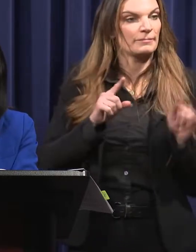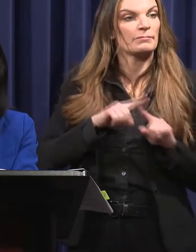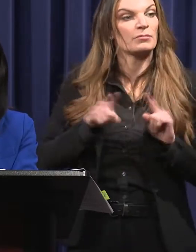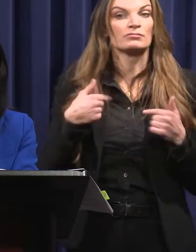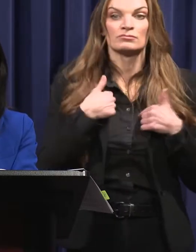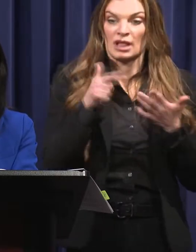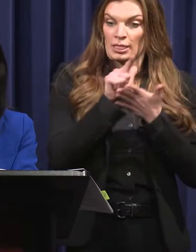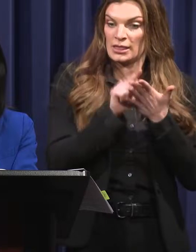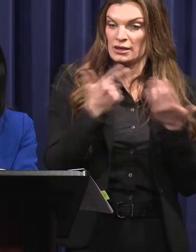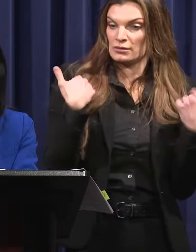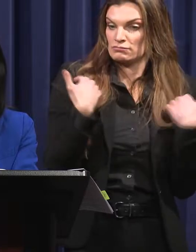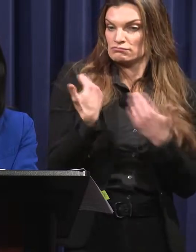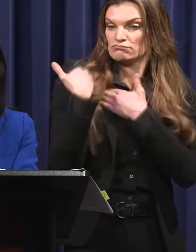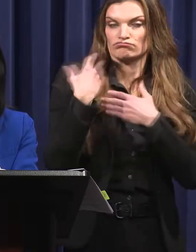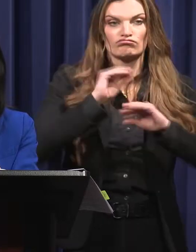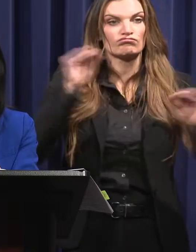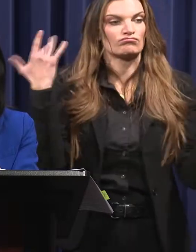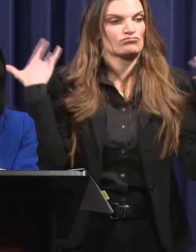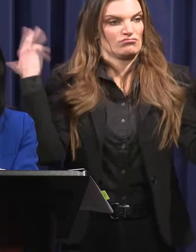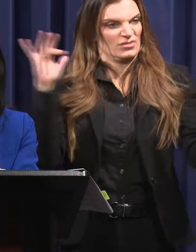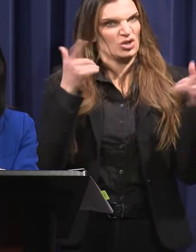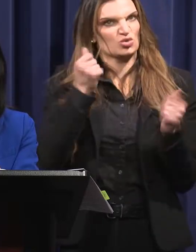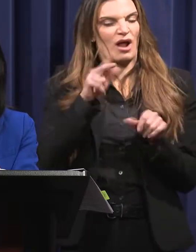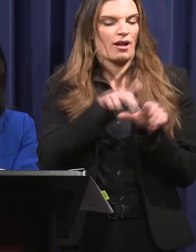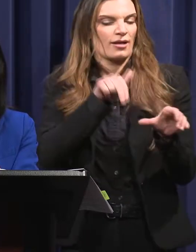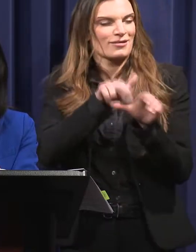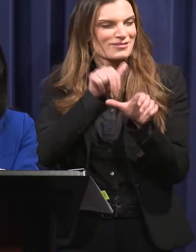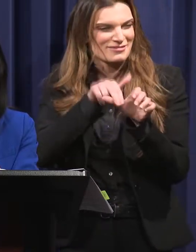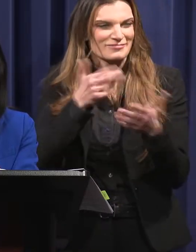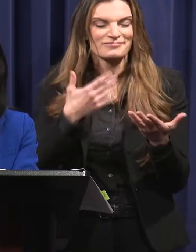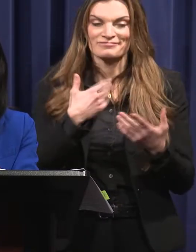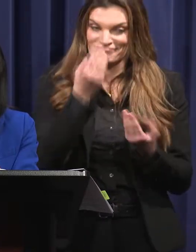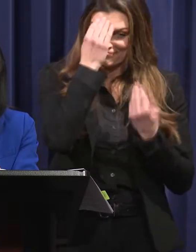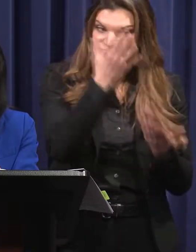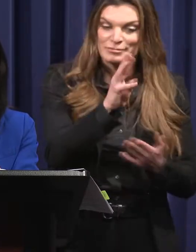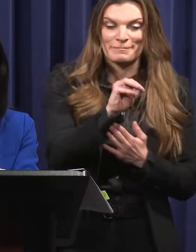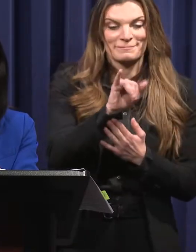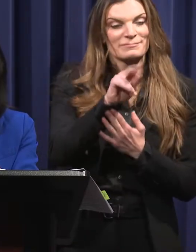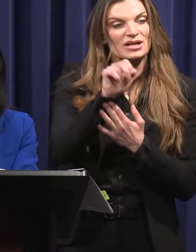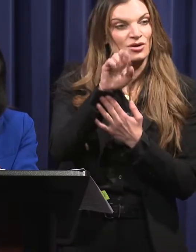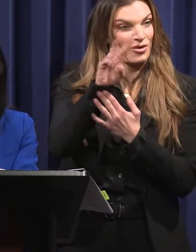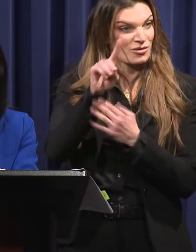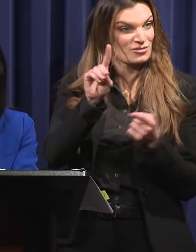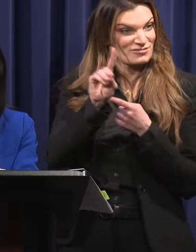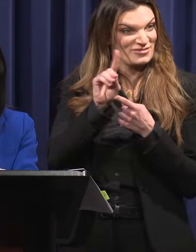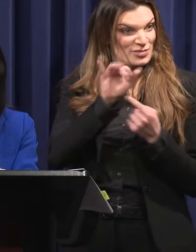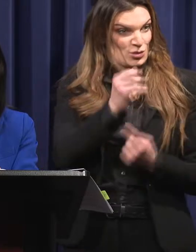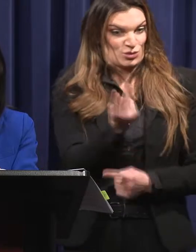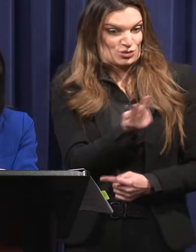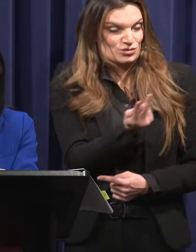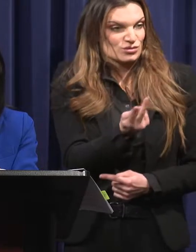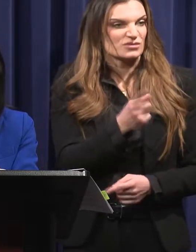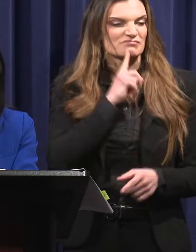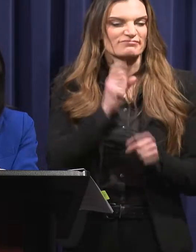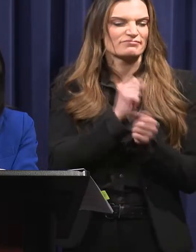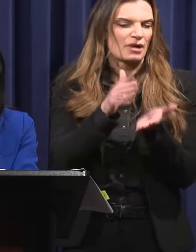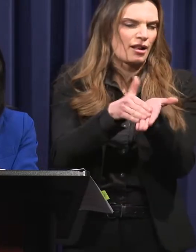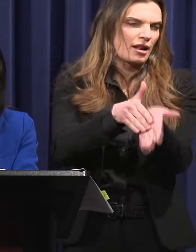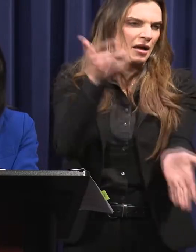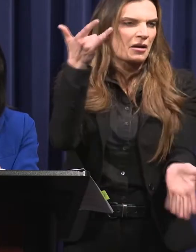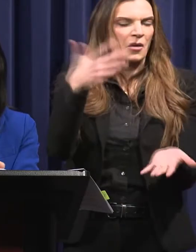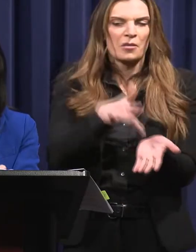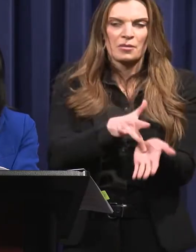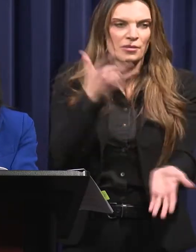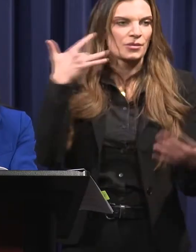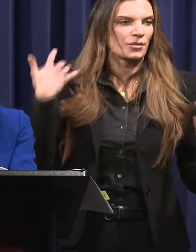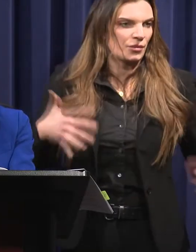responsibility for their bad behavior. And we allege that the Menards took full advantage of that. These are